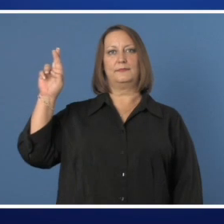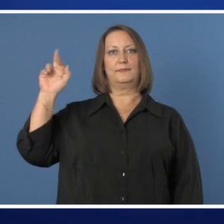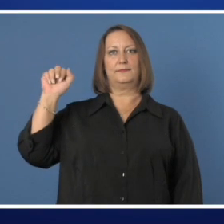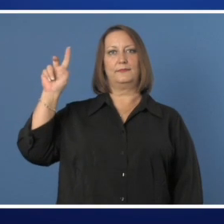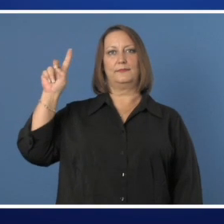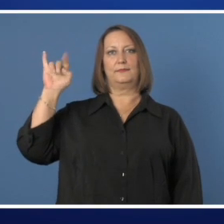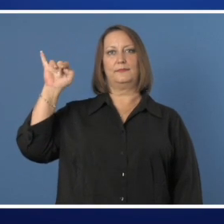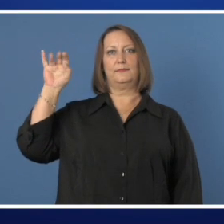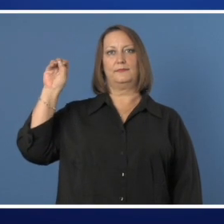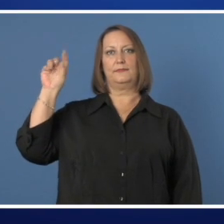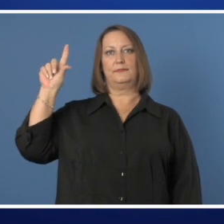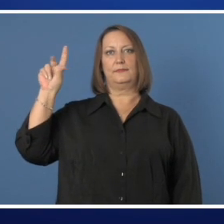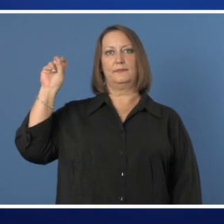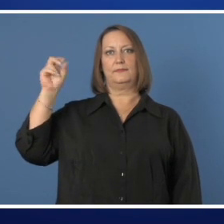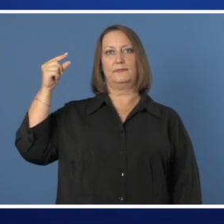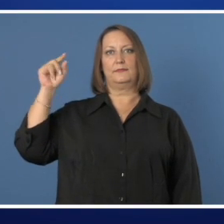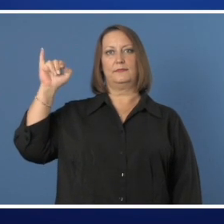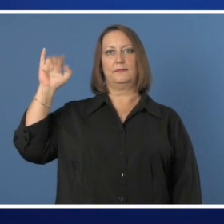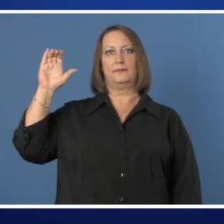Radiological events.